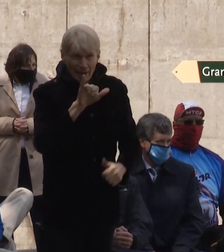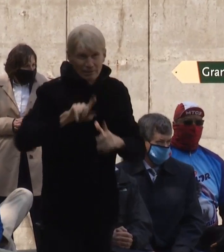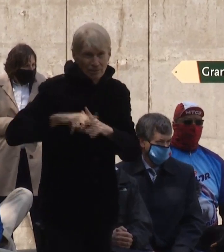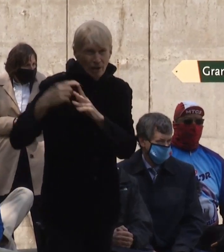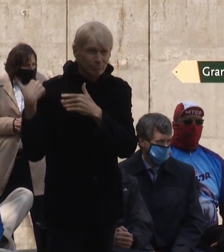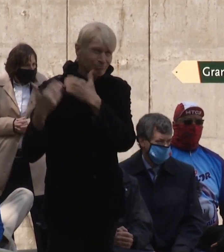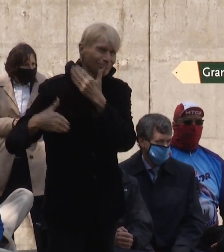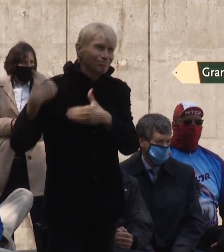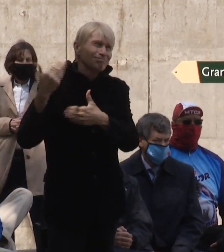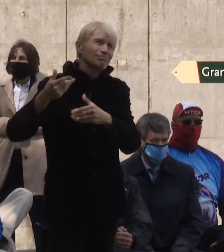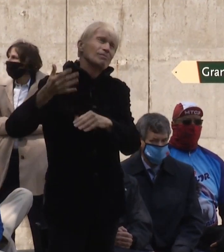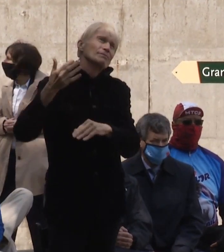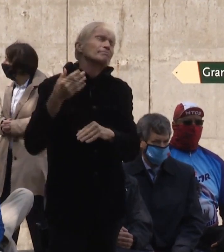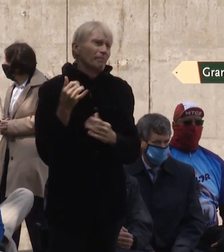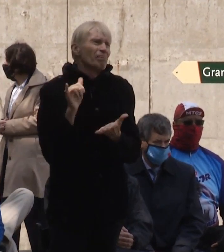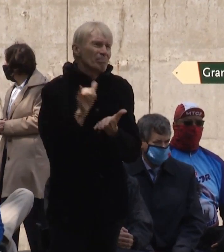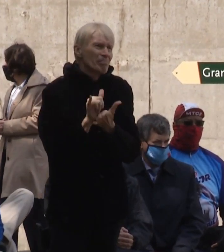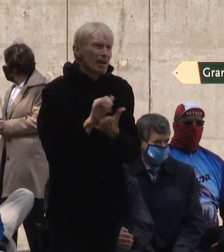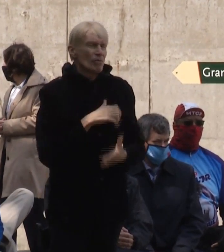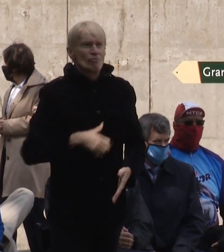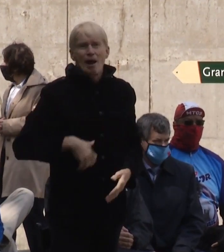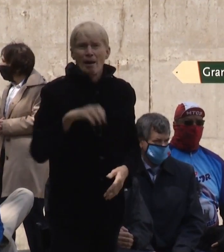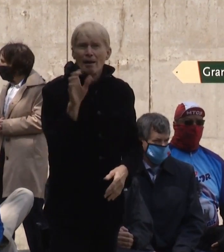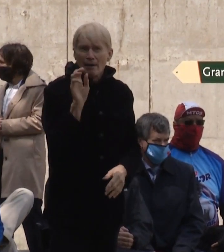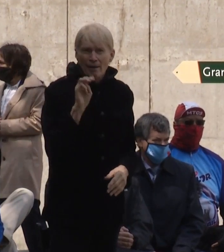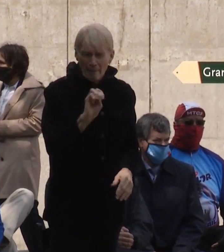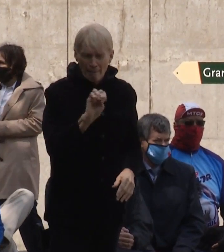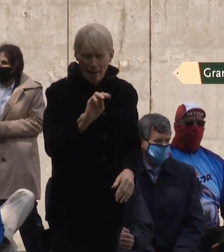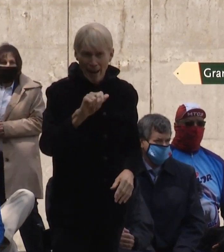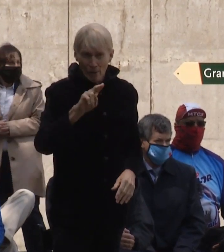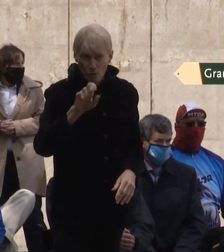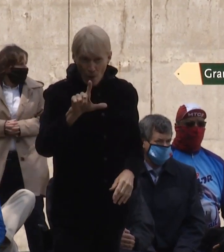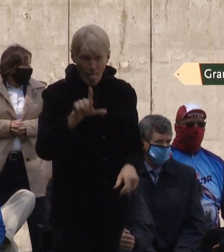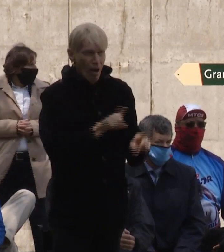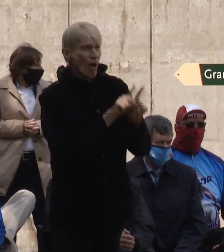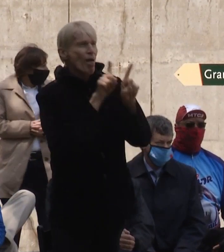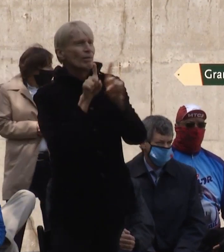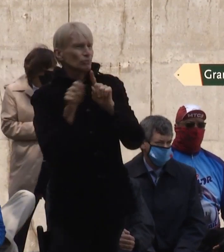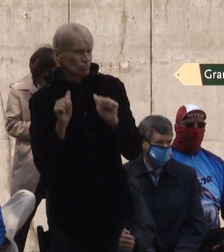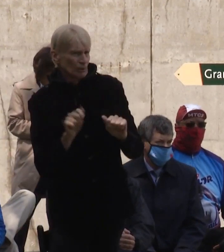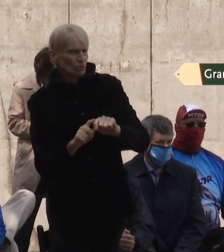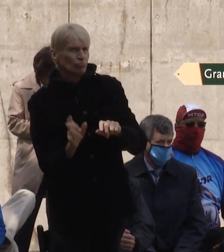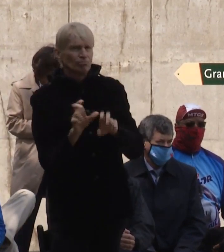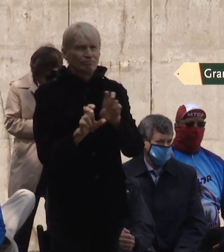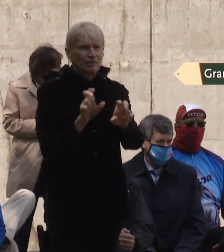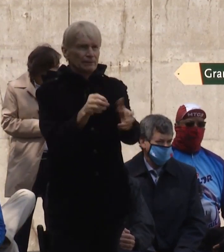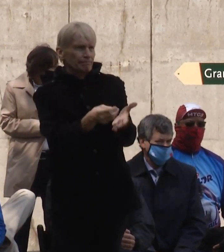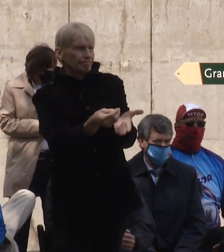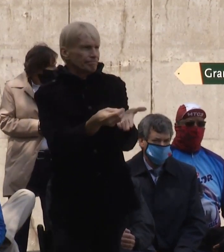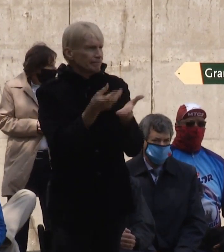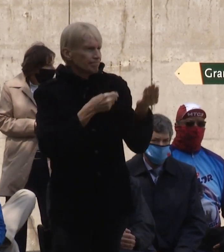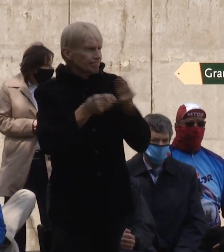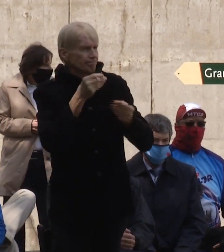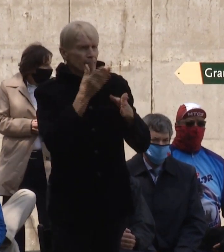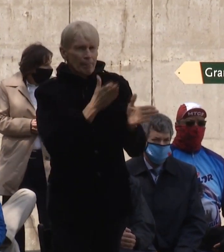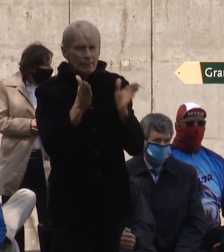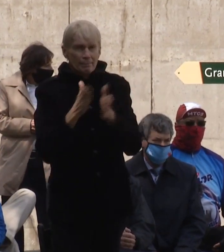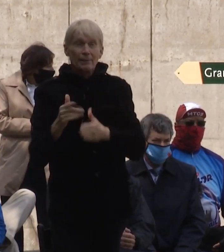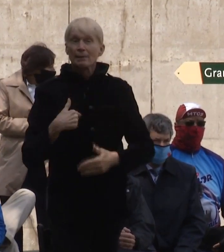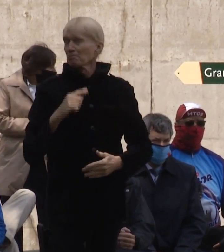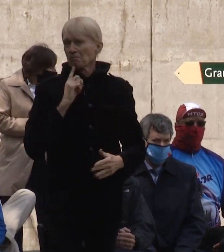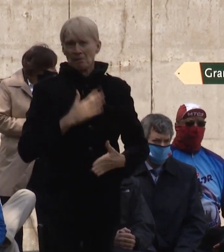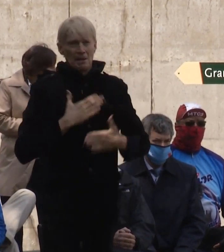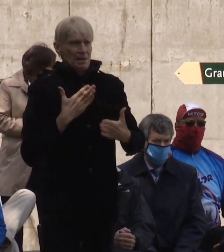started there. Mayor Rahm Emanuel really also continued to make the investments, and I'm happy to be a part of